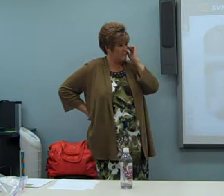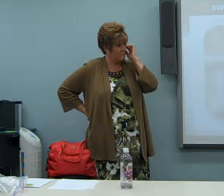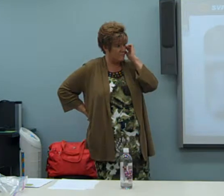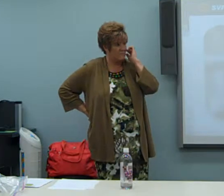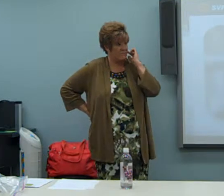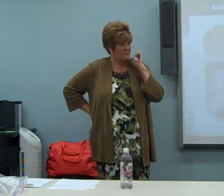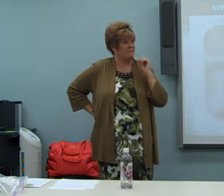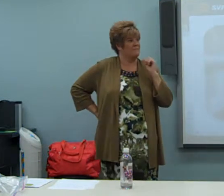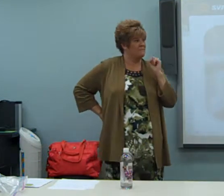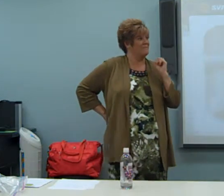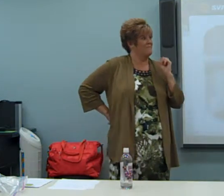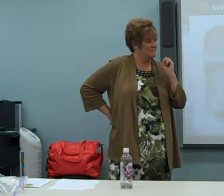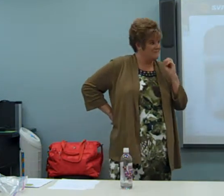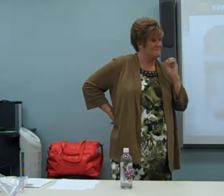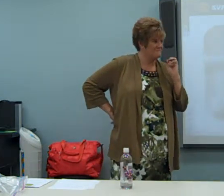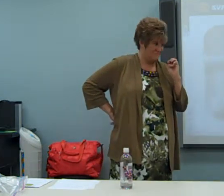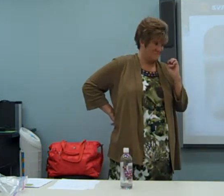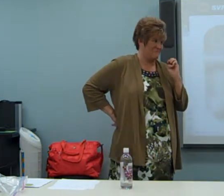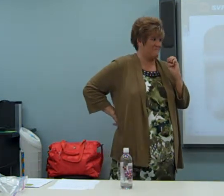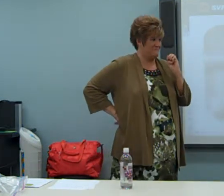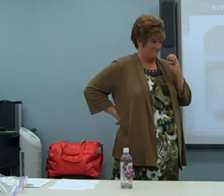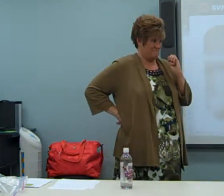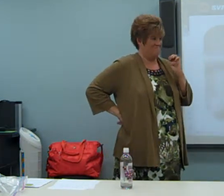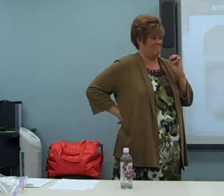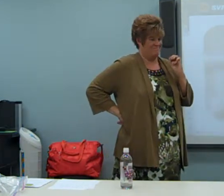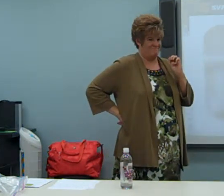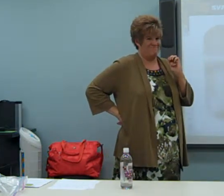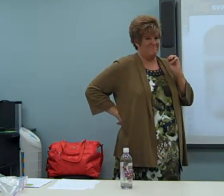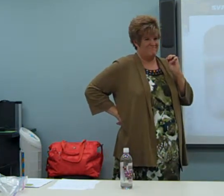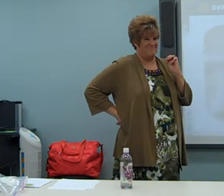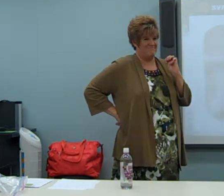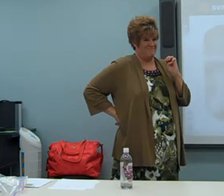VRS. You need to know everything. Yeah.